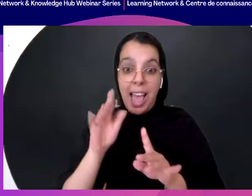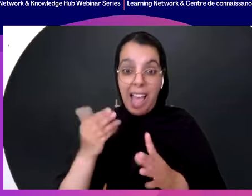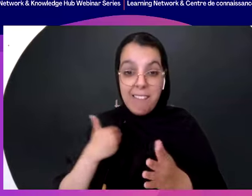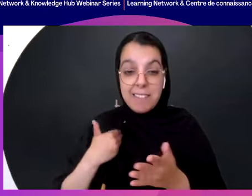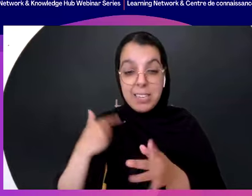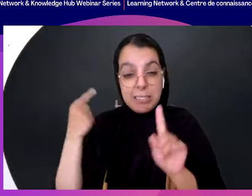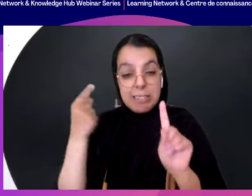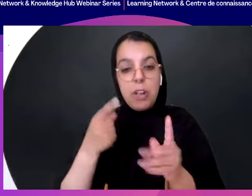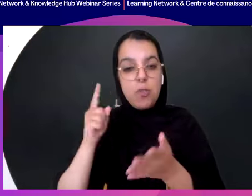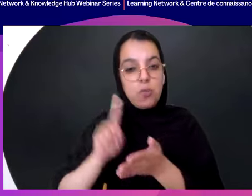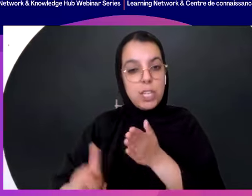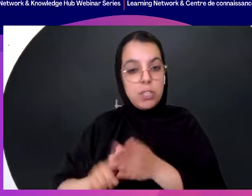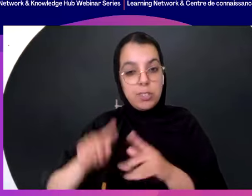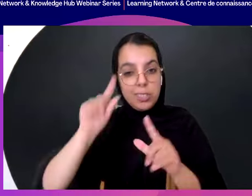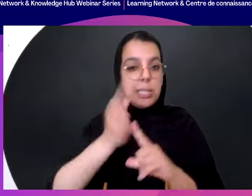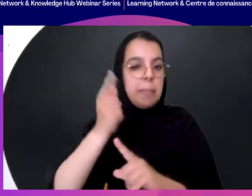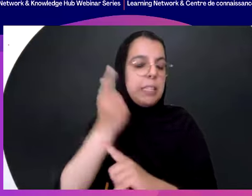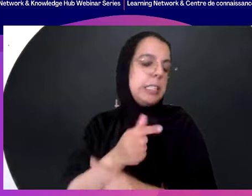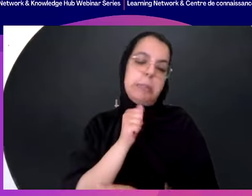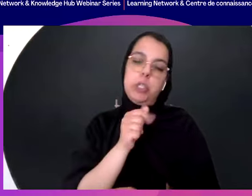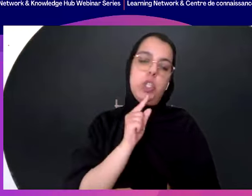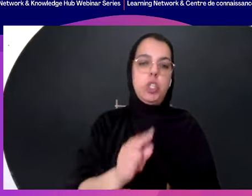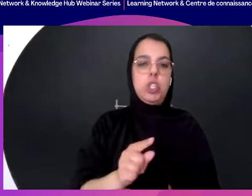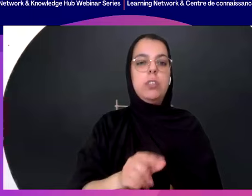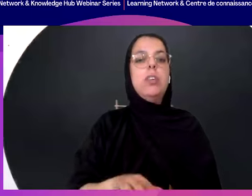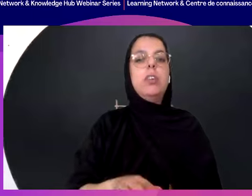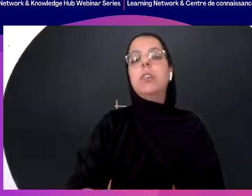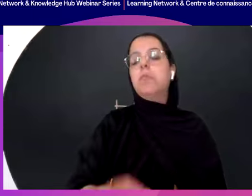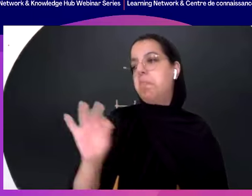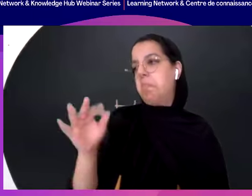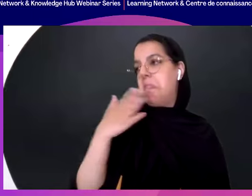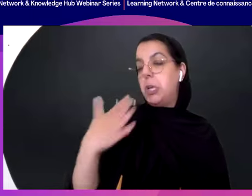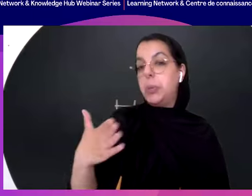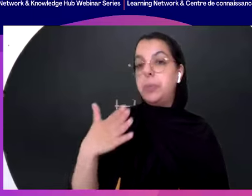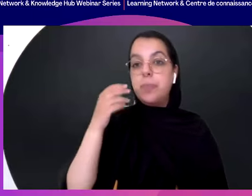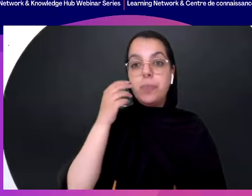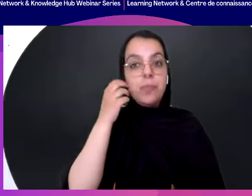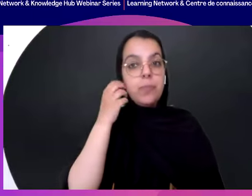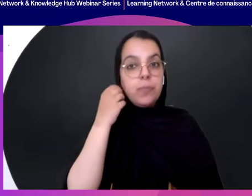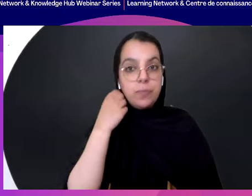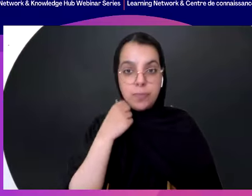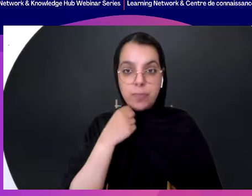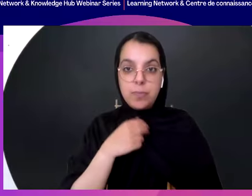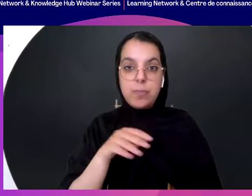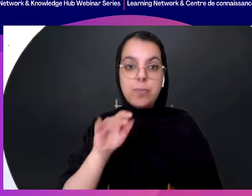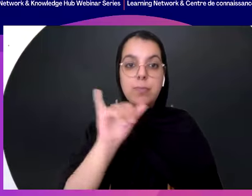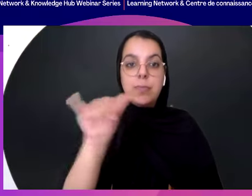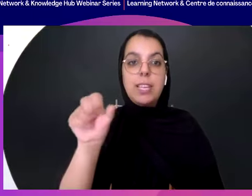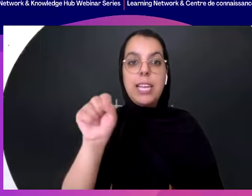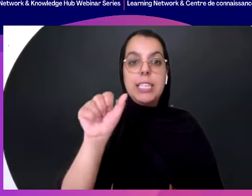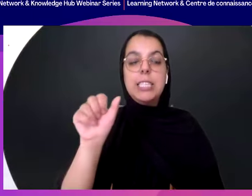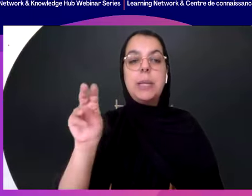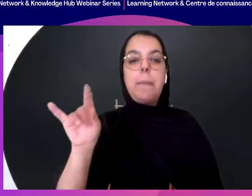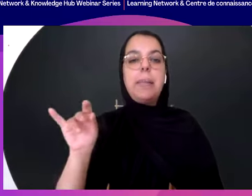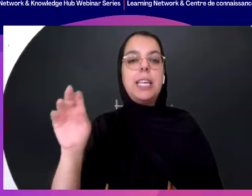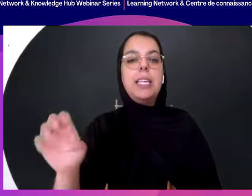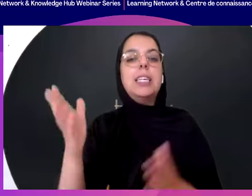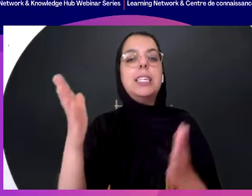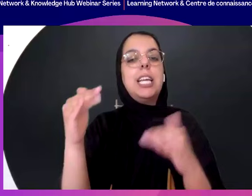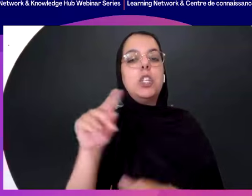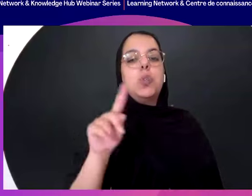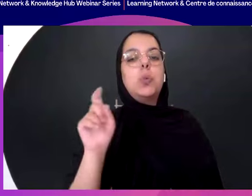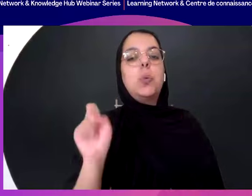really. Thanks so much. The next question, Amy, is when exploring the pathways